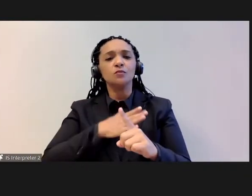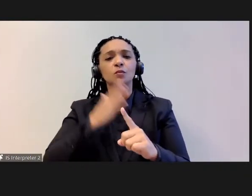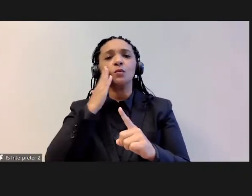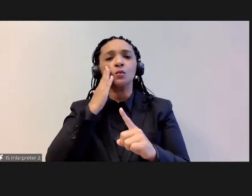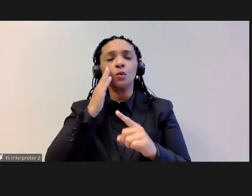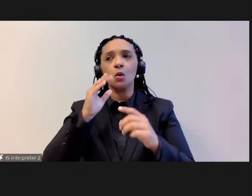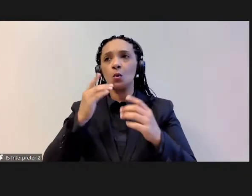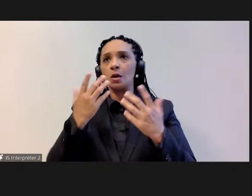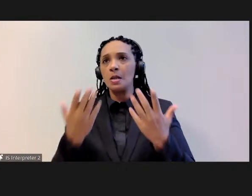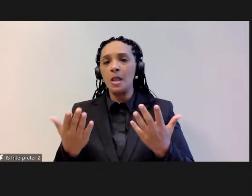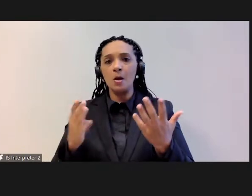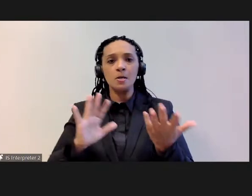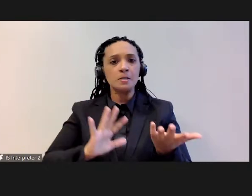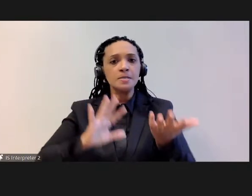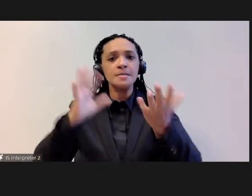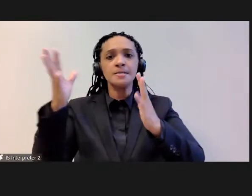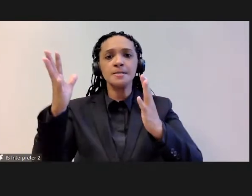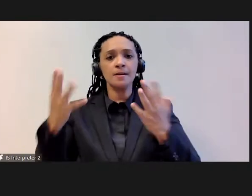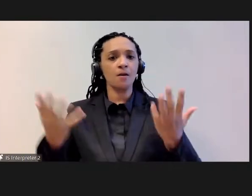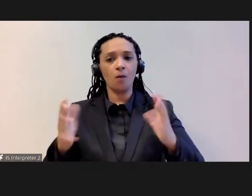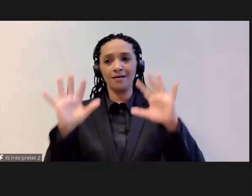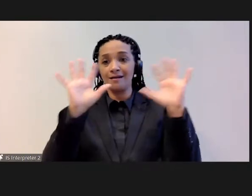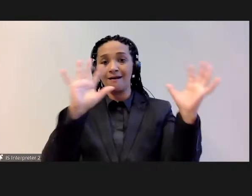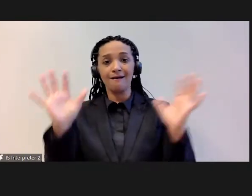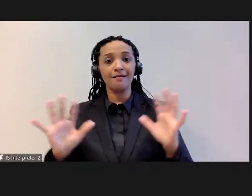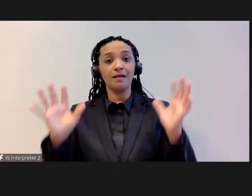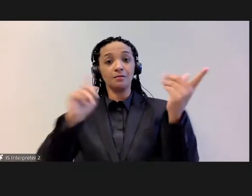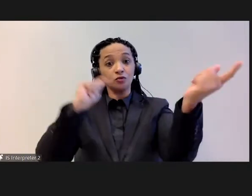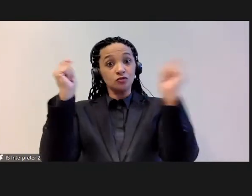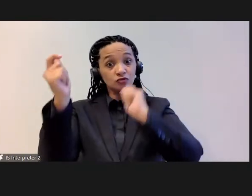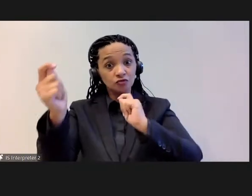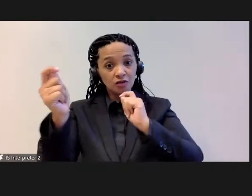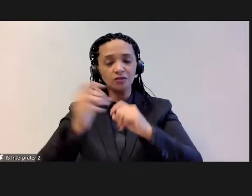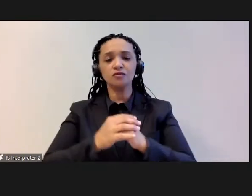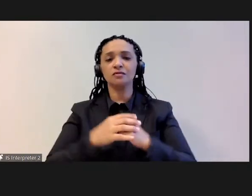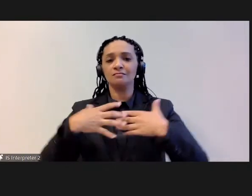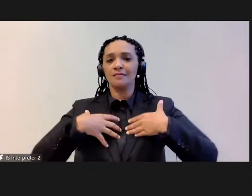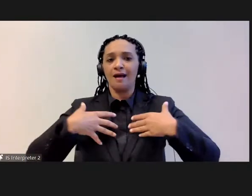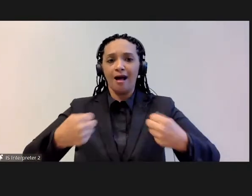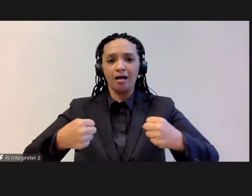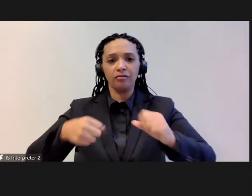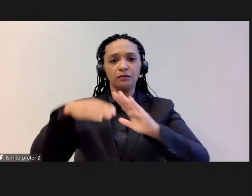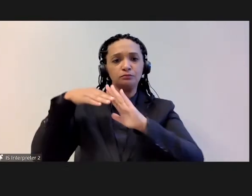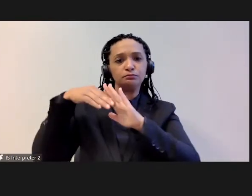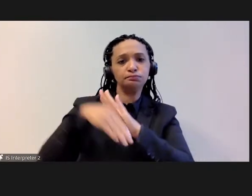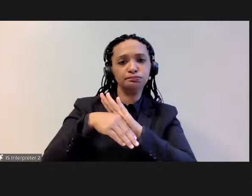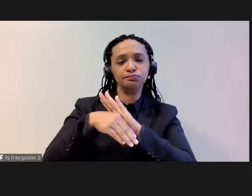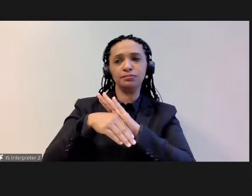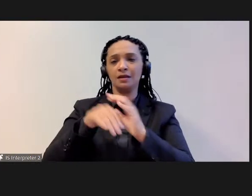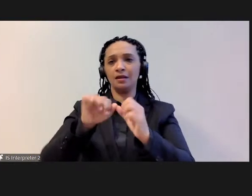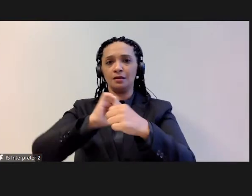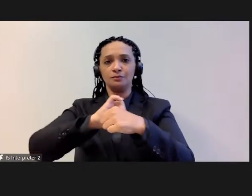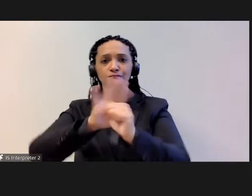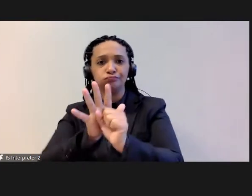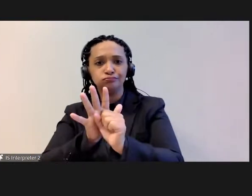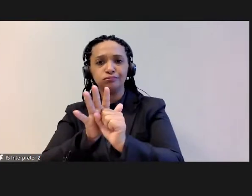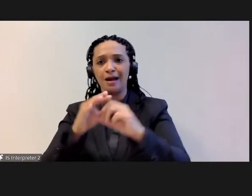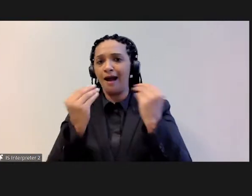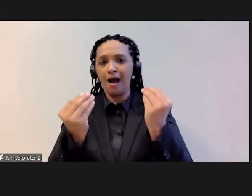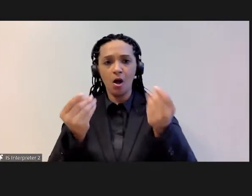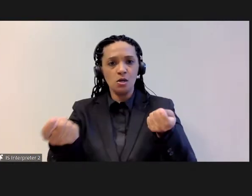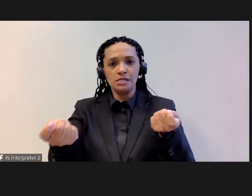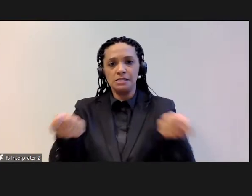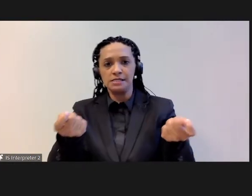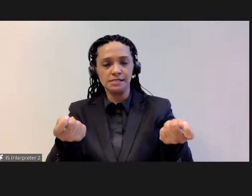of climate change, health risks under pandemics, and things like that. So I'll